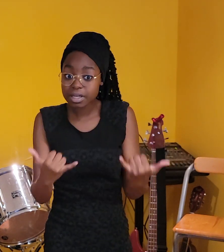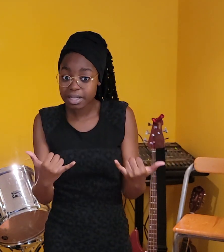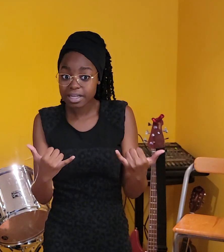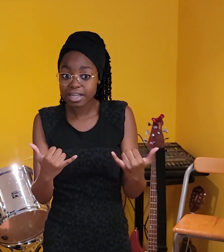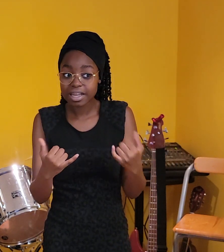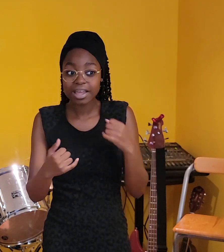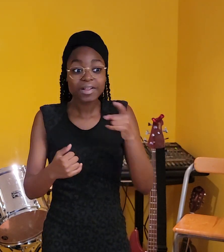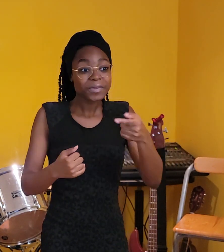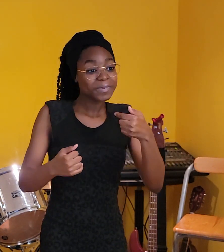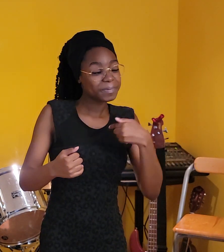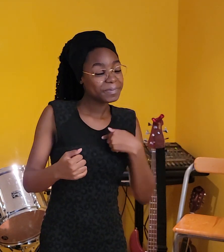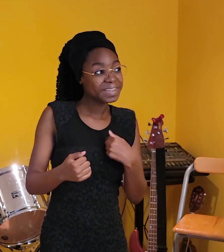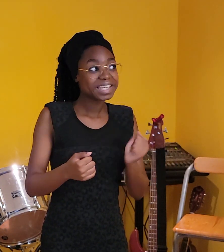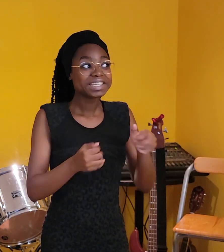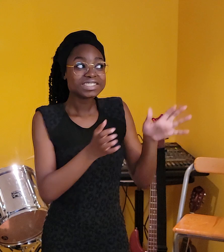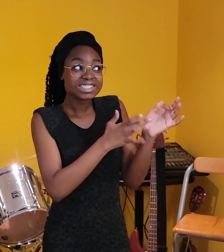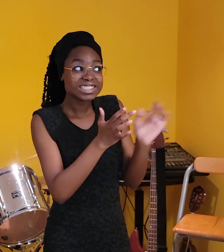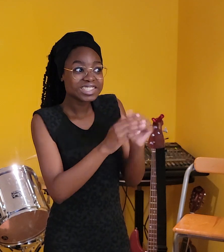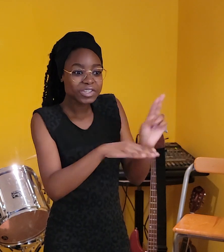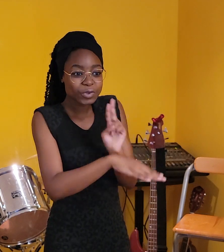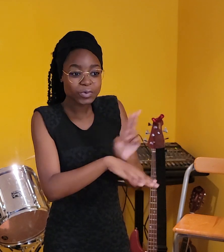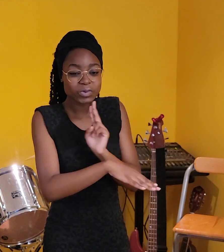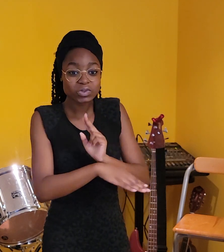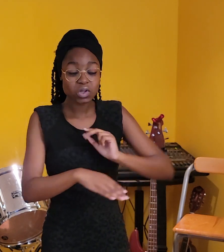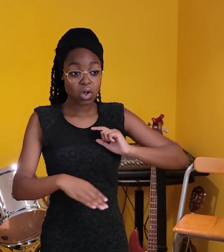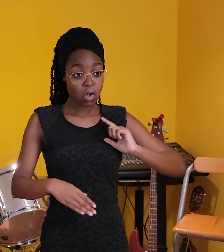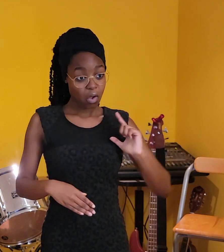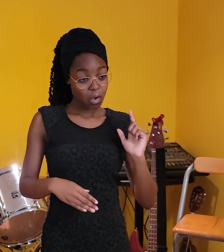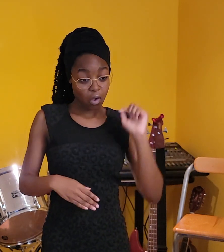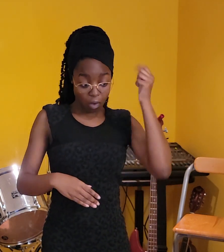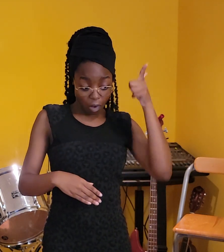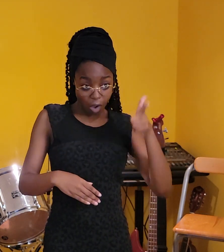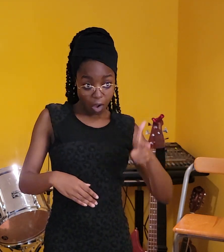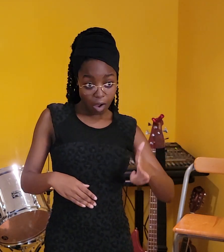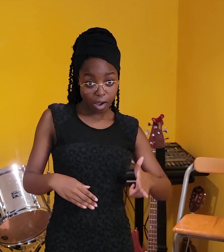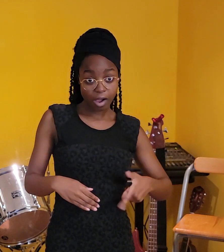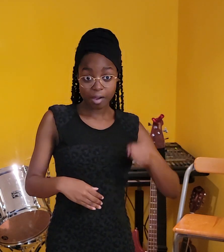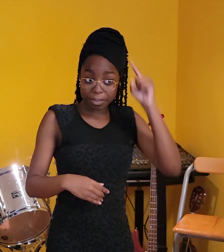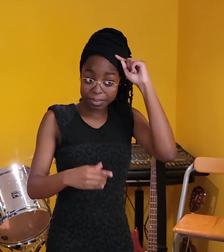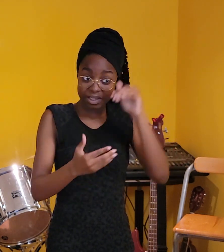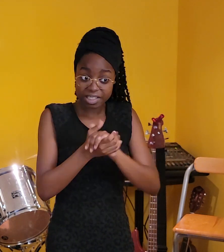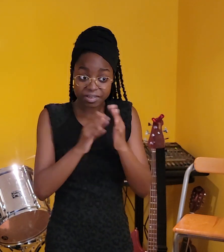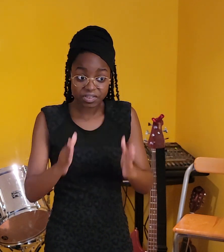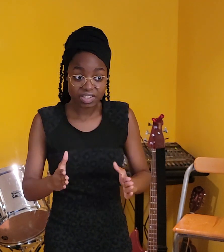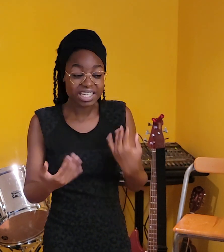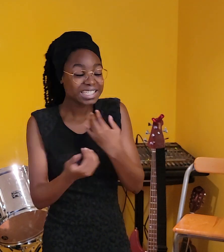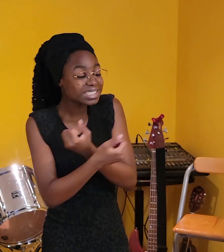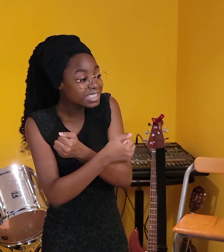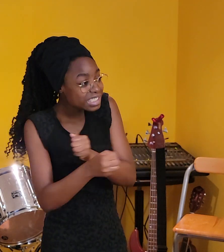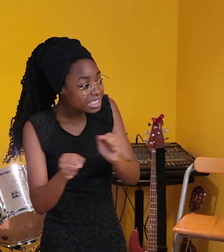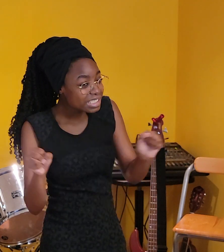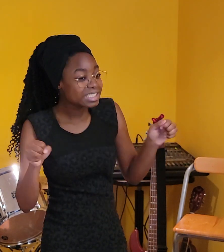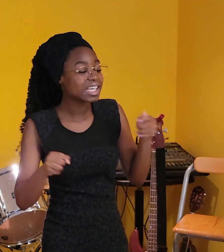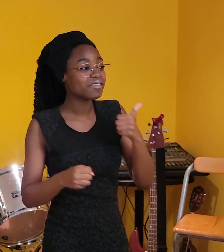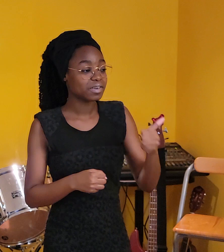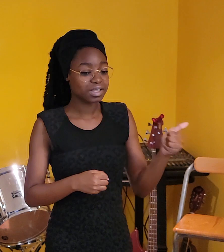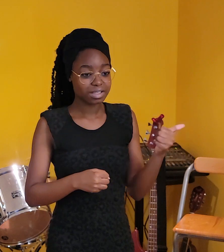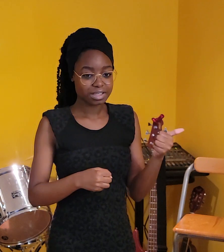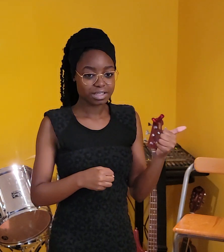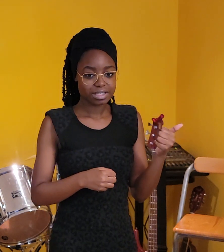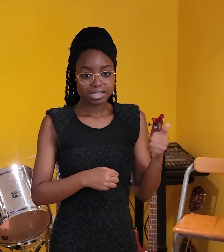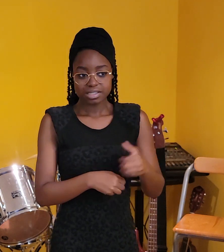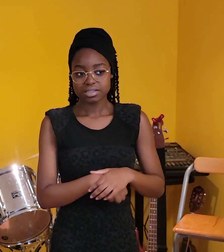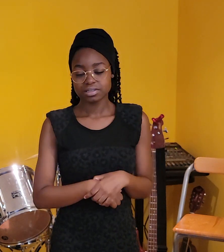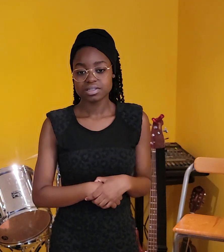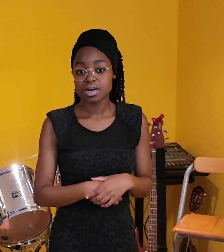uses all of us, his children, the saved ones, to bring the word of salvation to those who are lost. So when Jesus